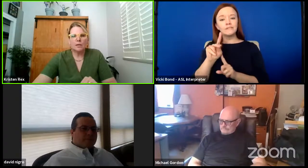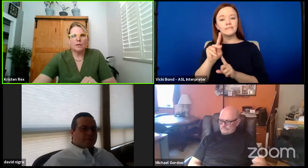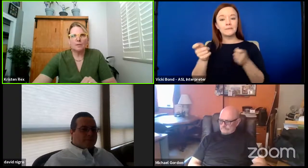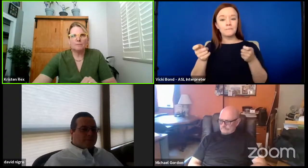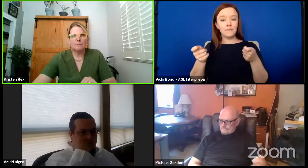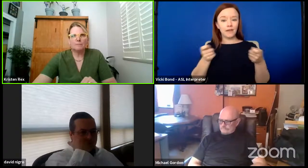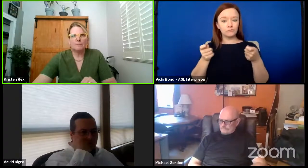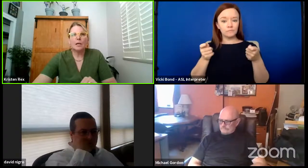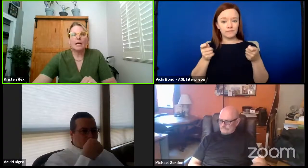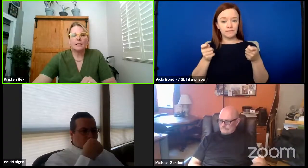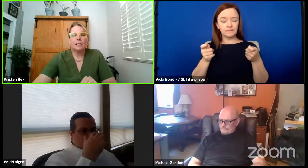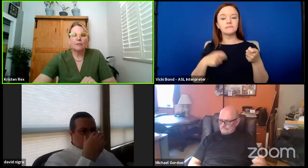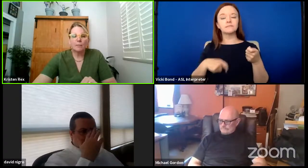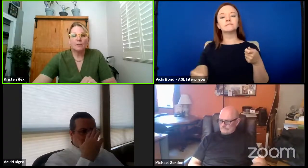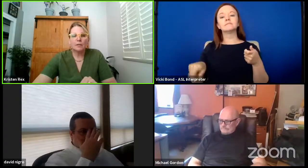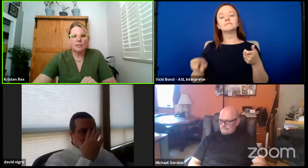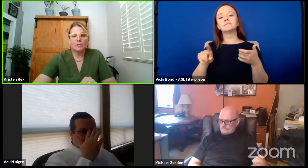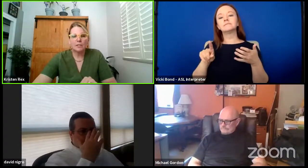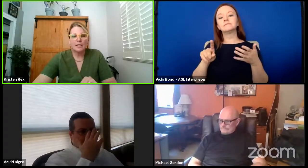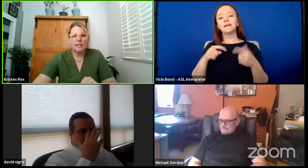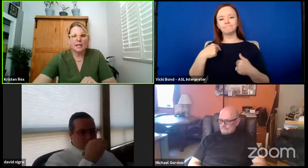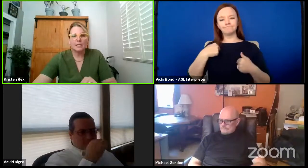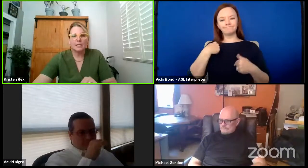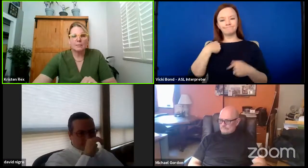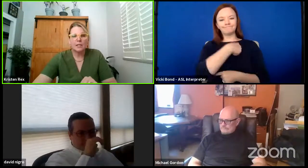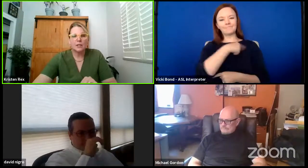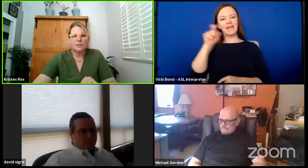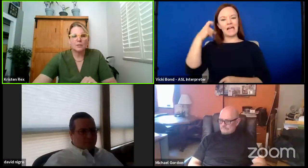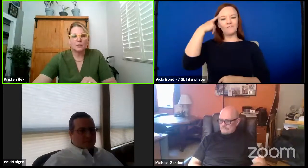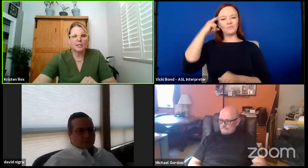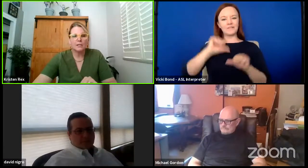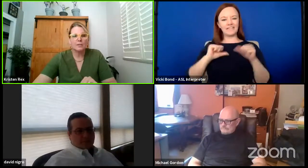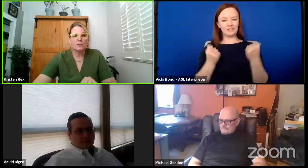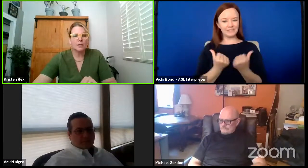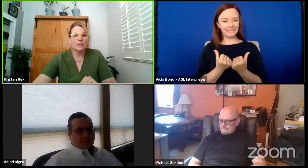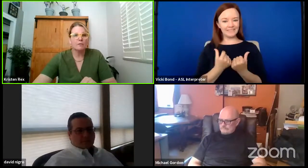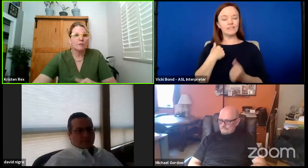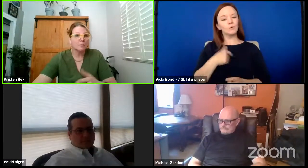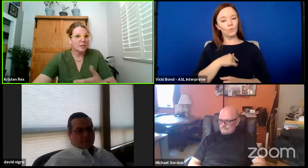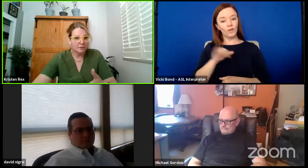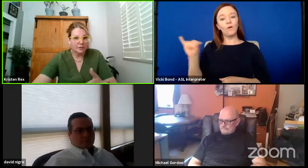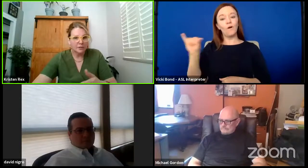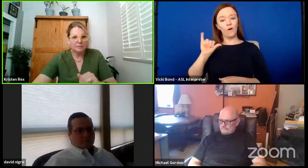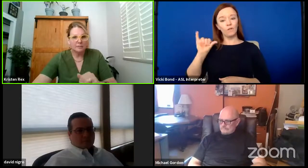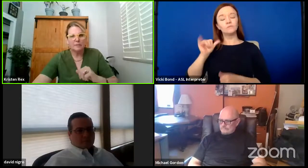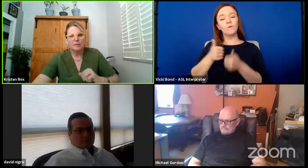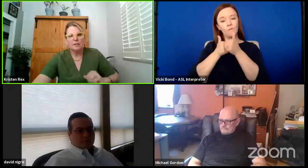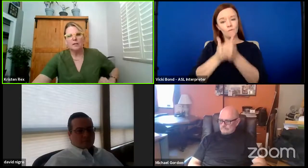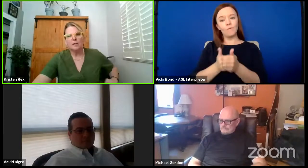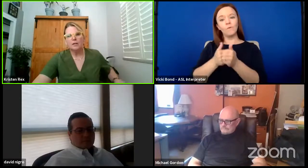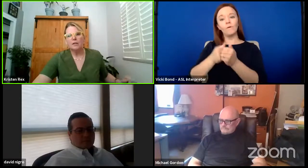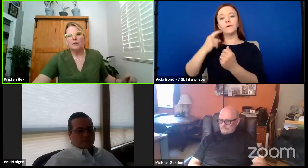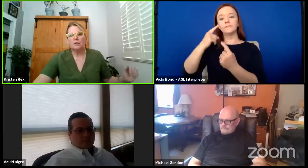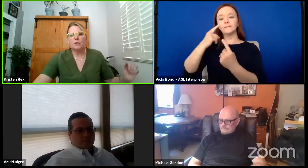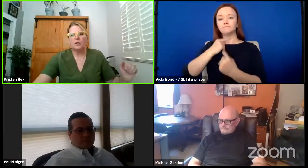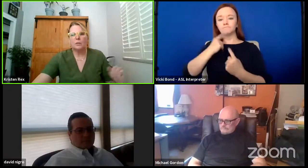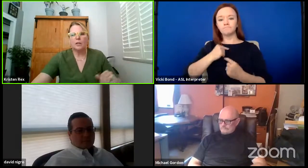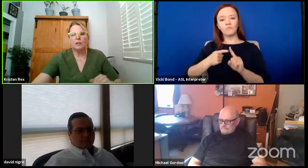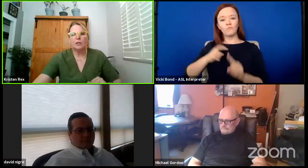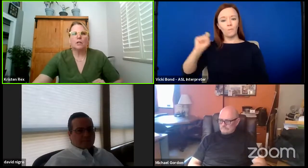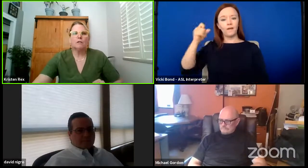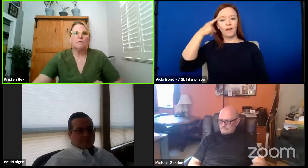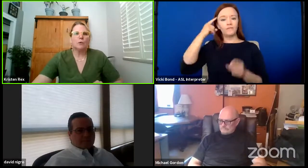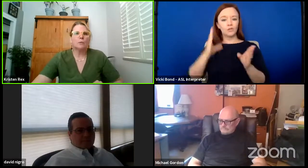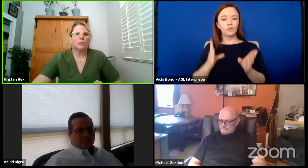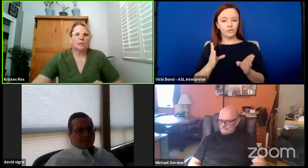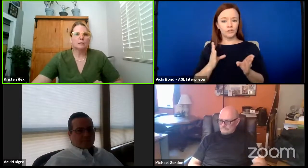and we as a governmental agency, ASDB also takes its direction from the governor. So we